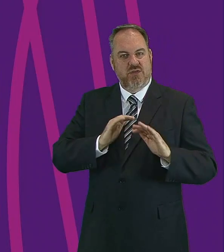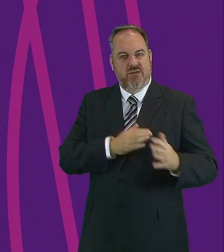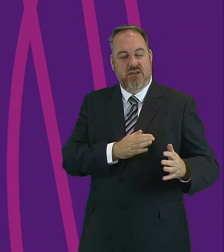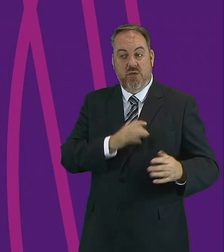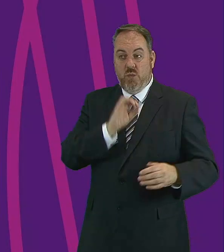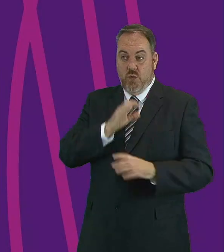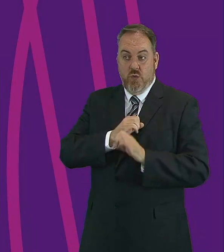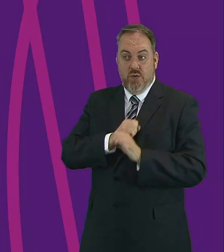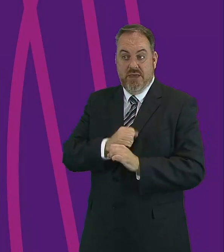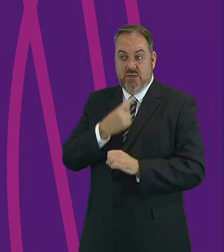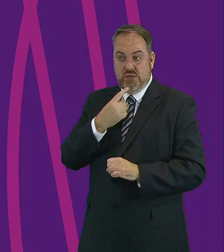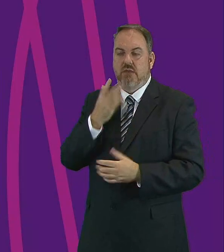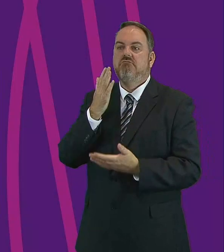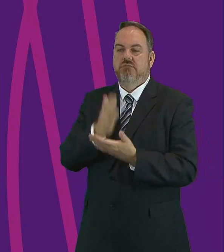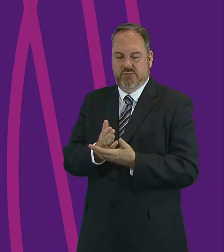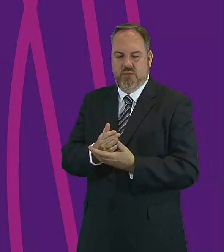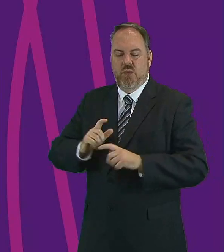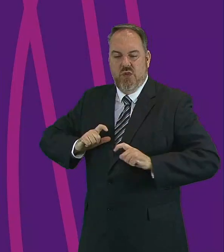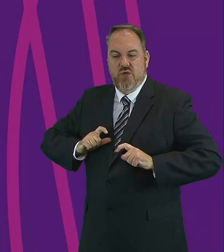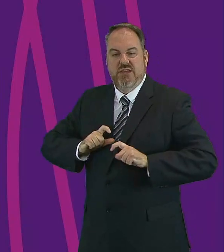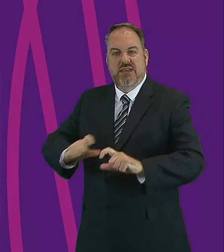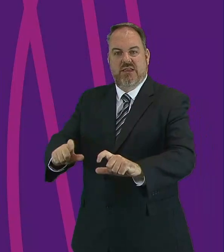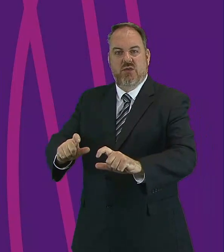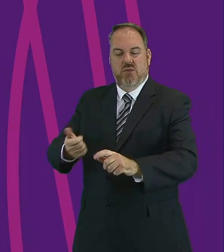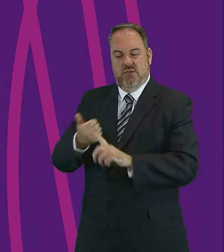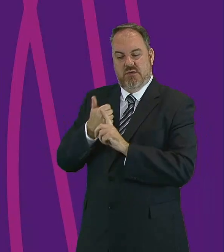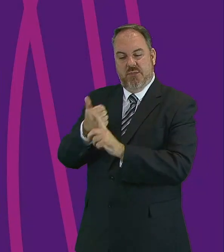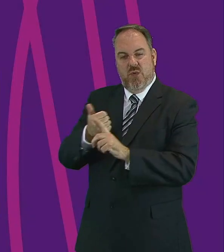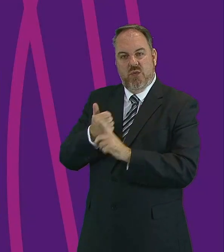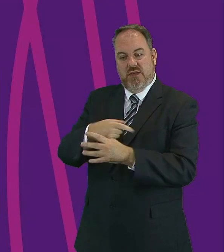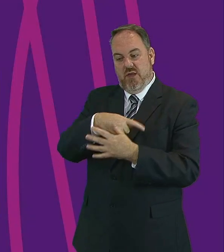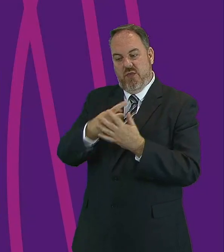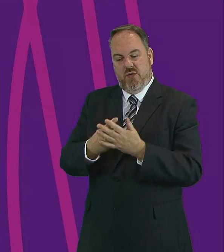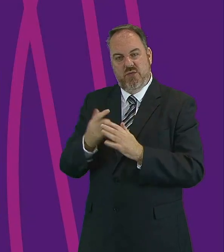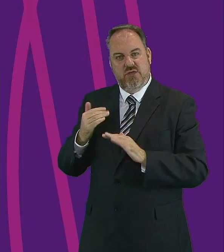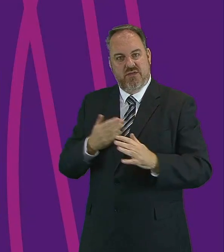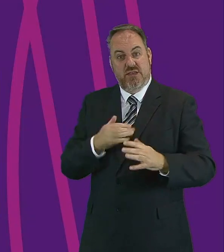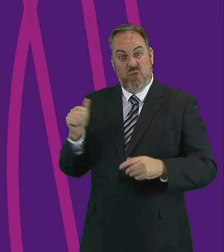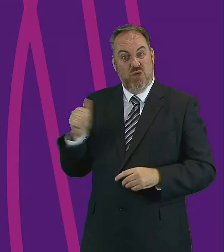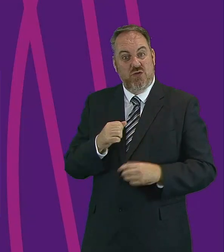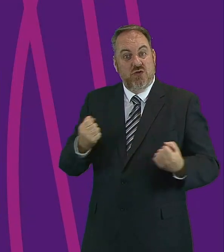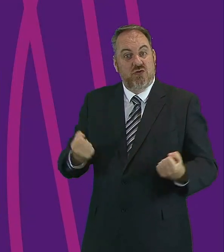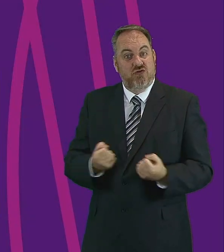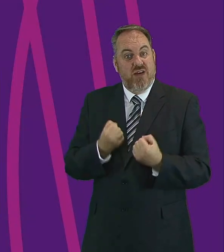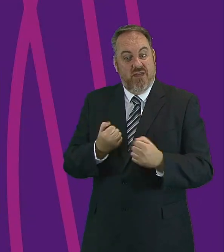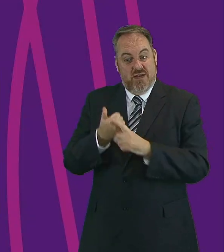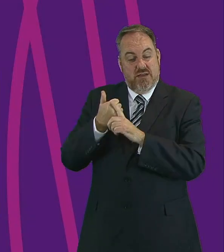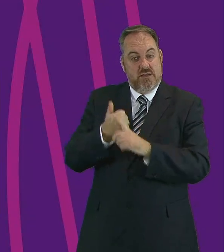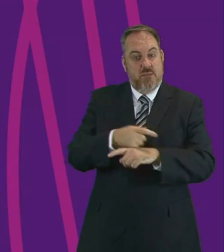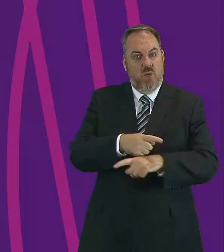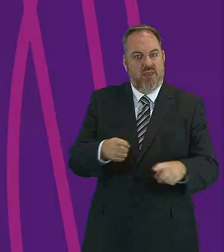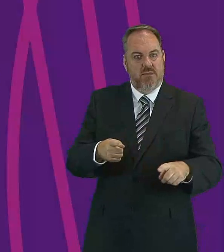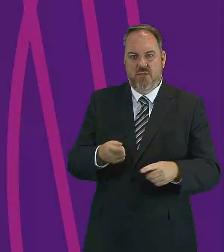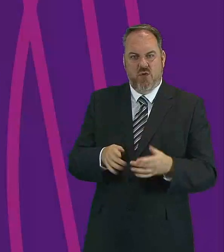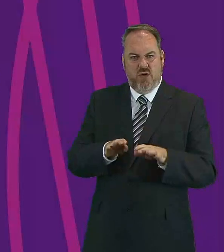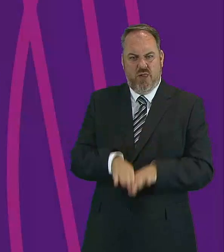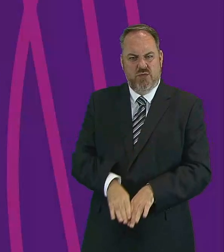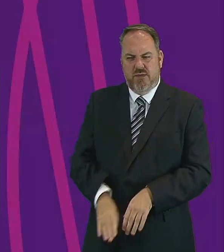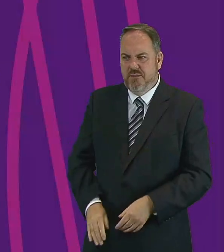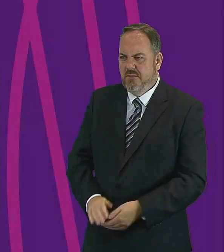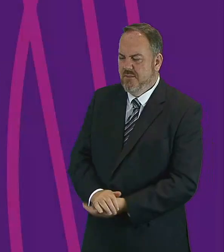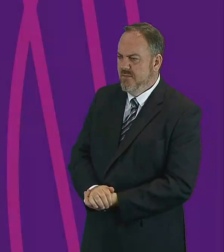term? Because we collectively should be fighting to strengthen these support services, not decimating them. First